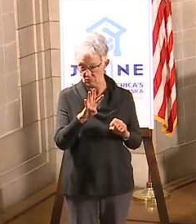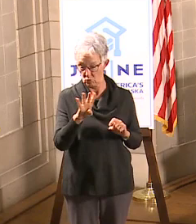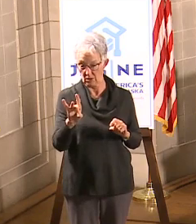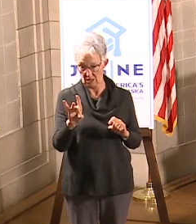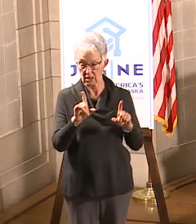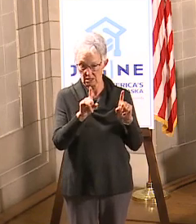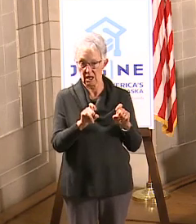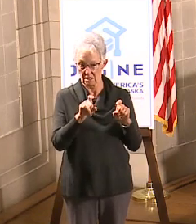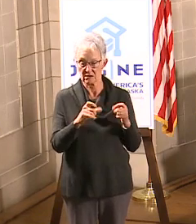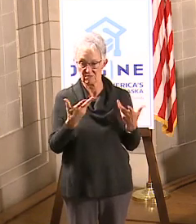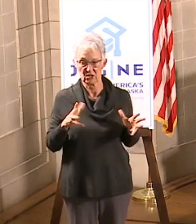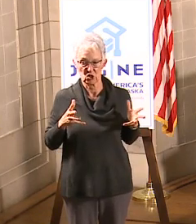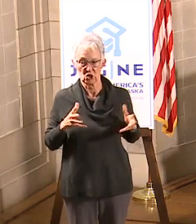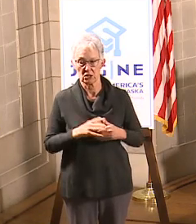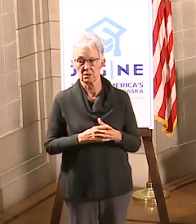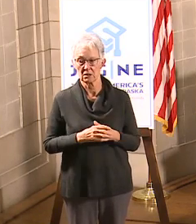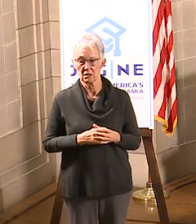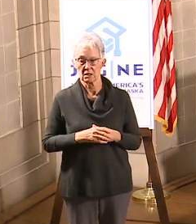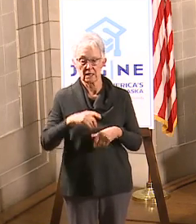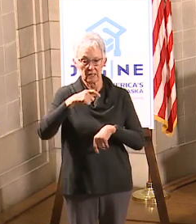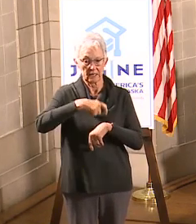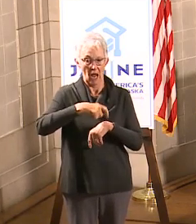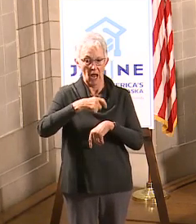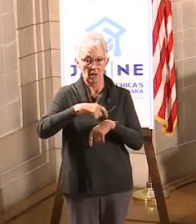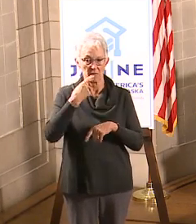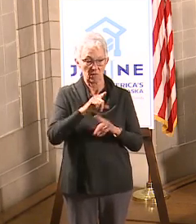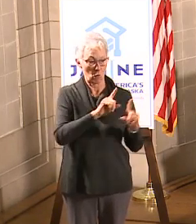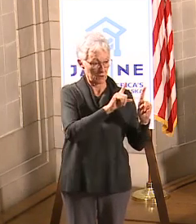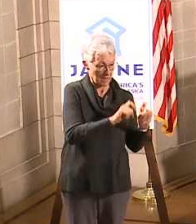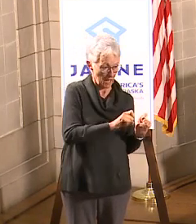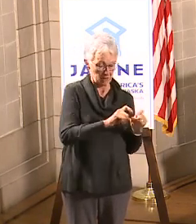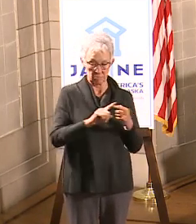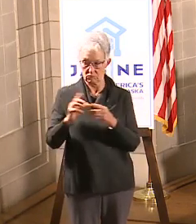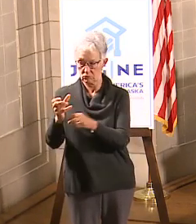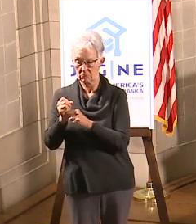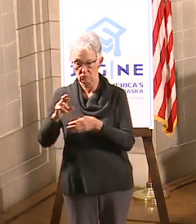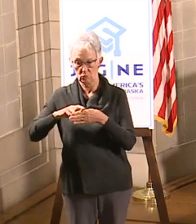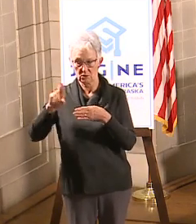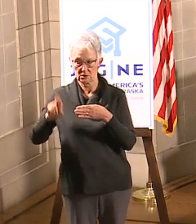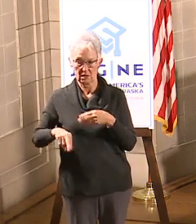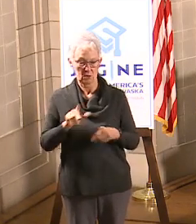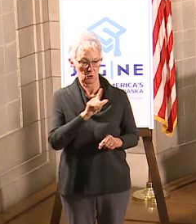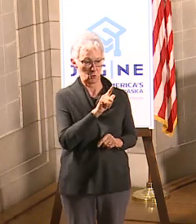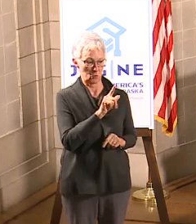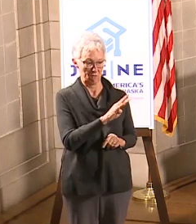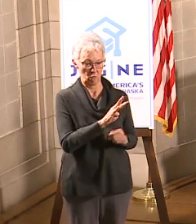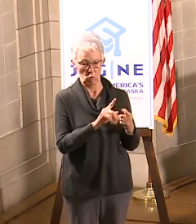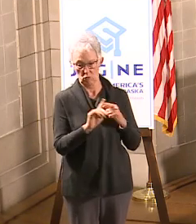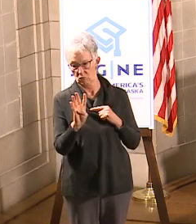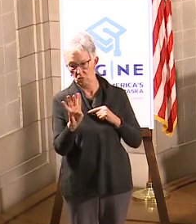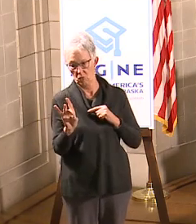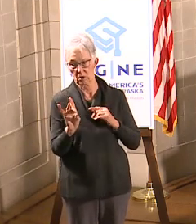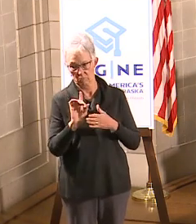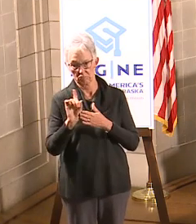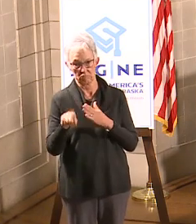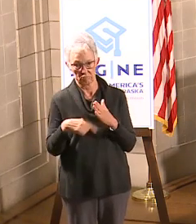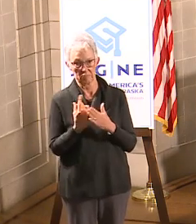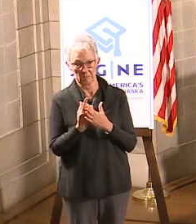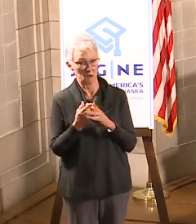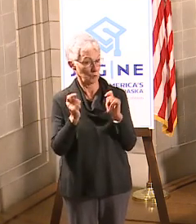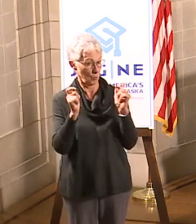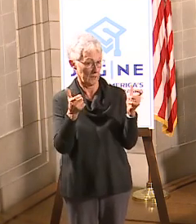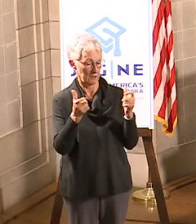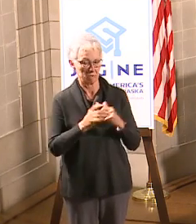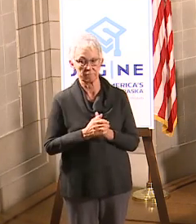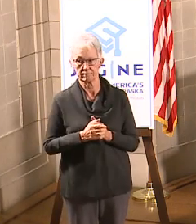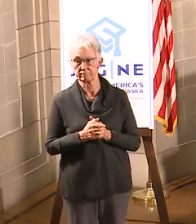Nebraska. The turnaround time is 24 to 48 hours, so you can get that turned around in a relatively quick manner. And of course, it's free.